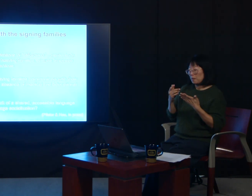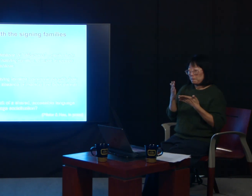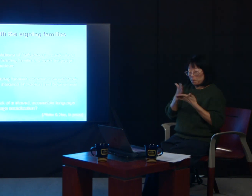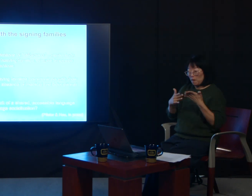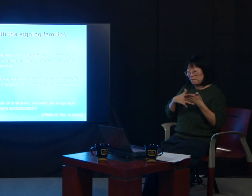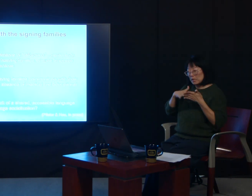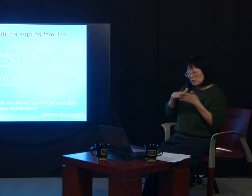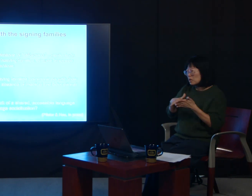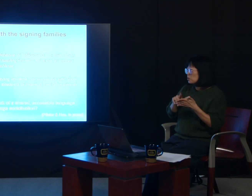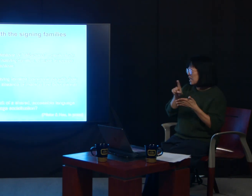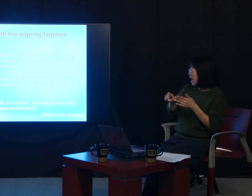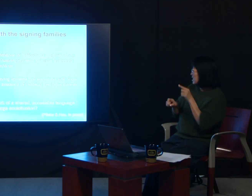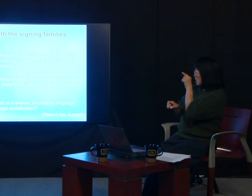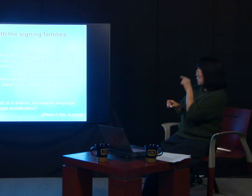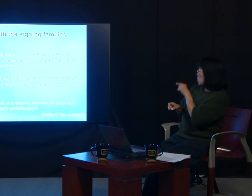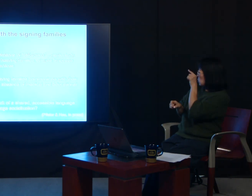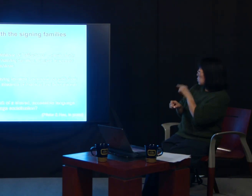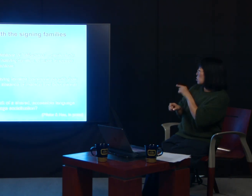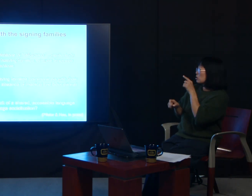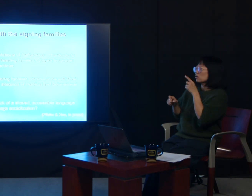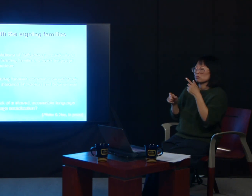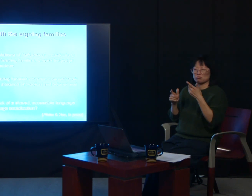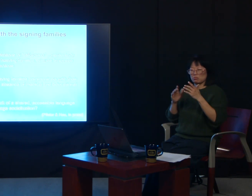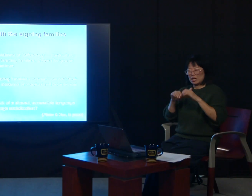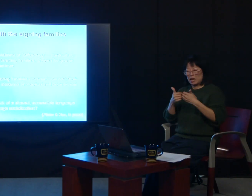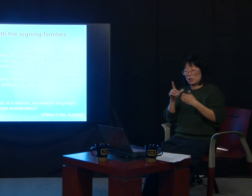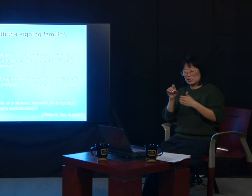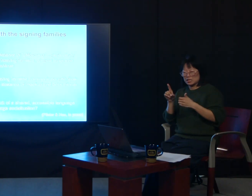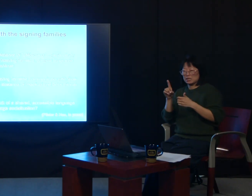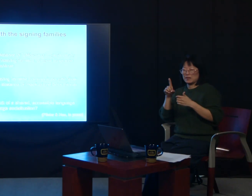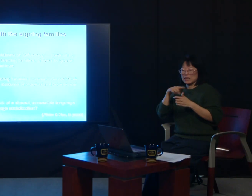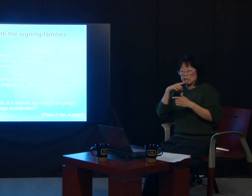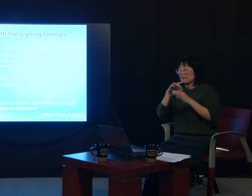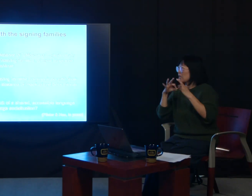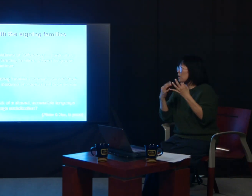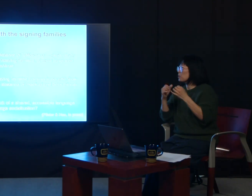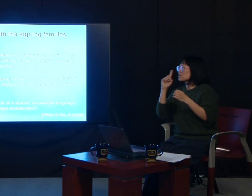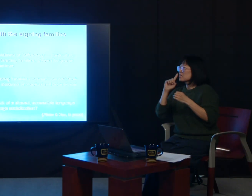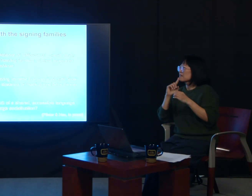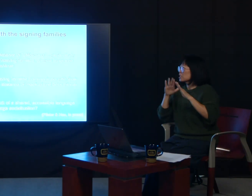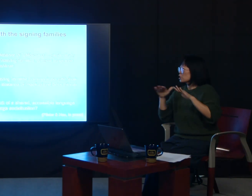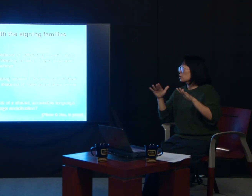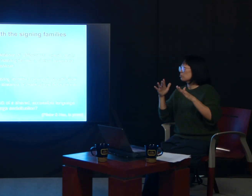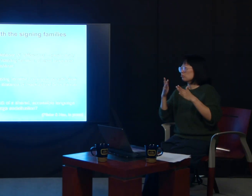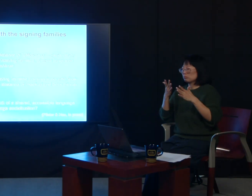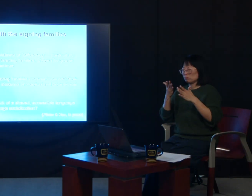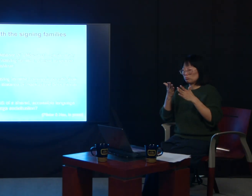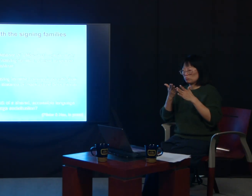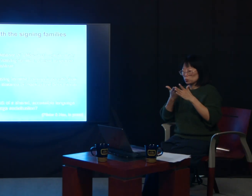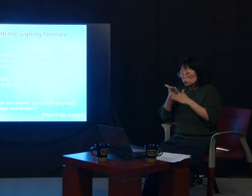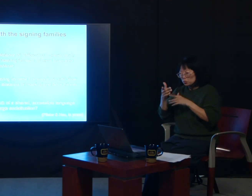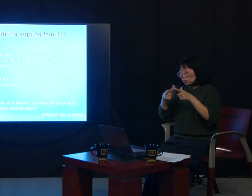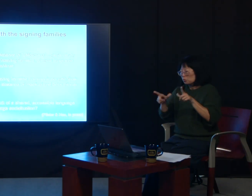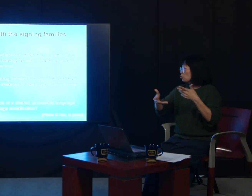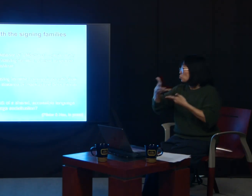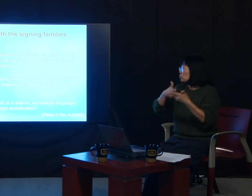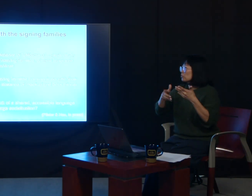Part of my study asked these questions. How did hearing families with deaf children go through language